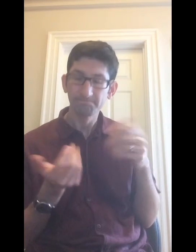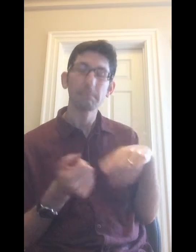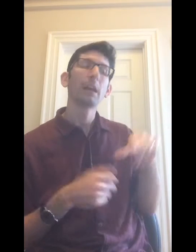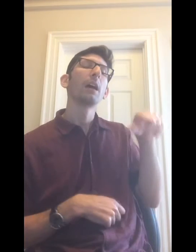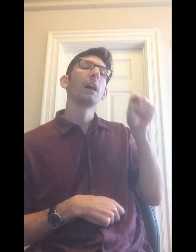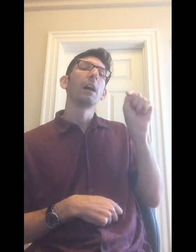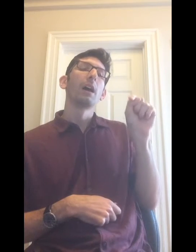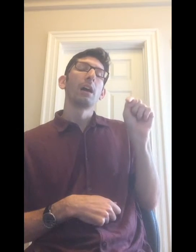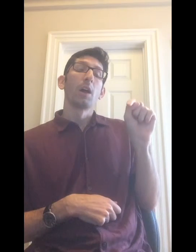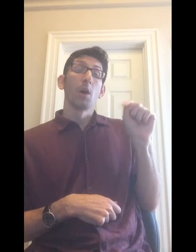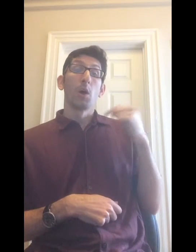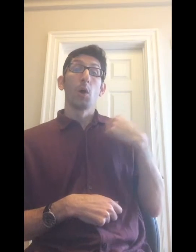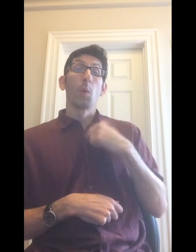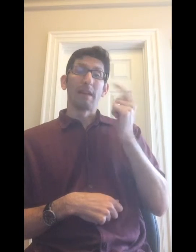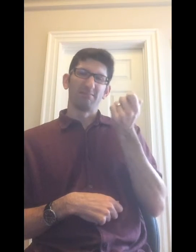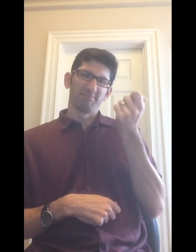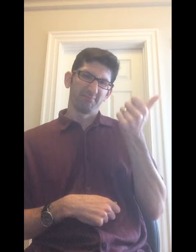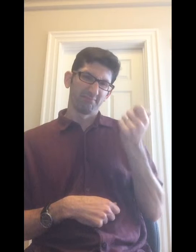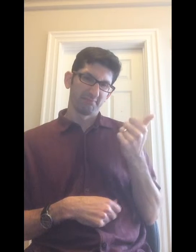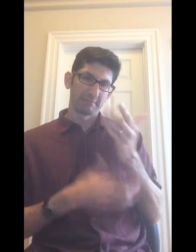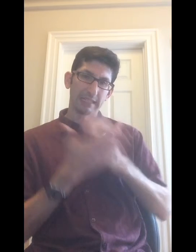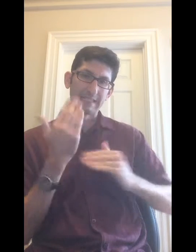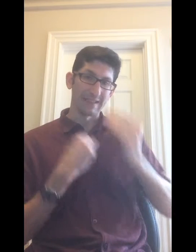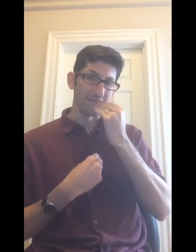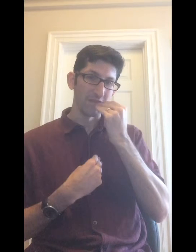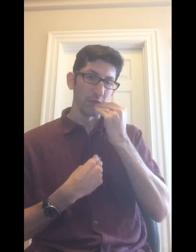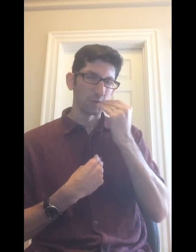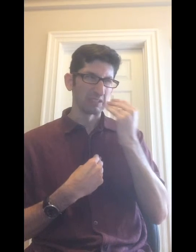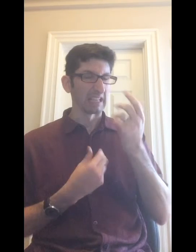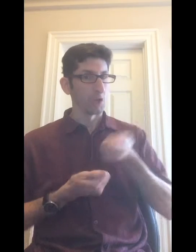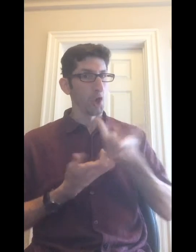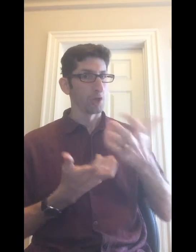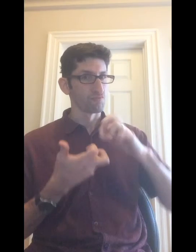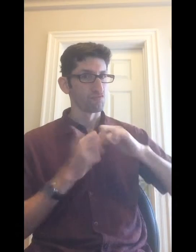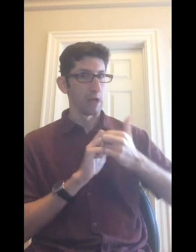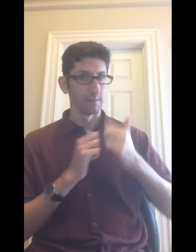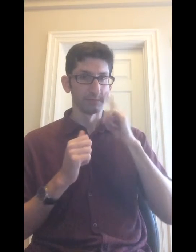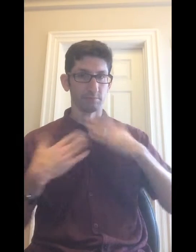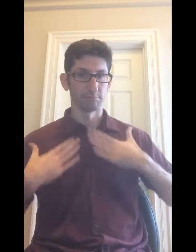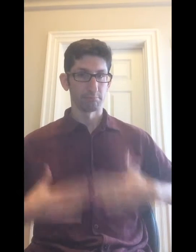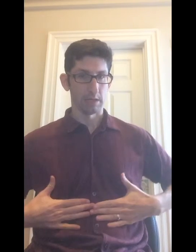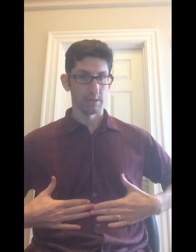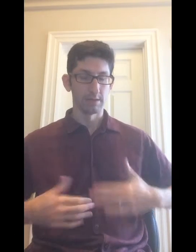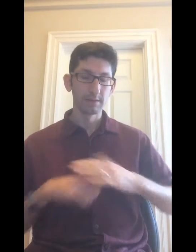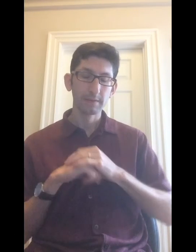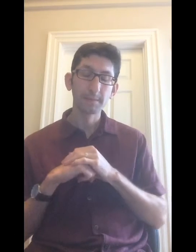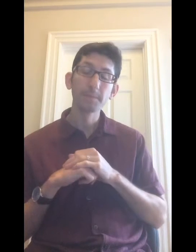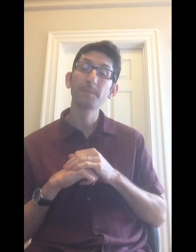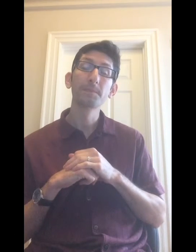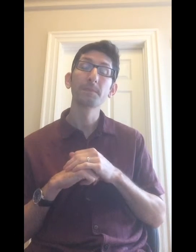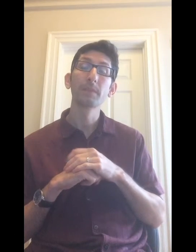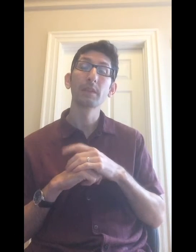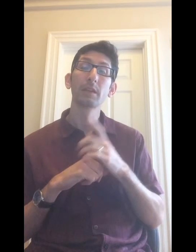we eliminate some foods that have proven to be problematic for the human body. And the basic guideline is to eat